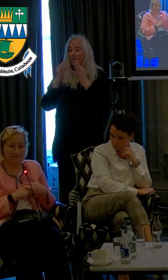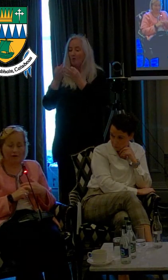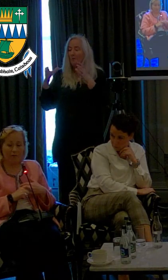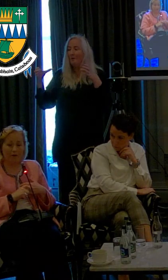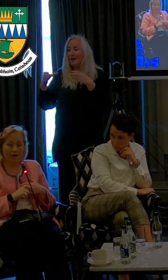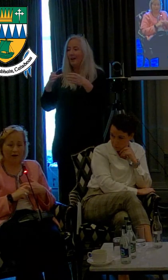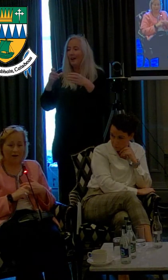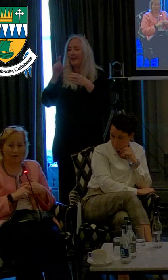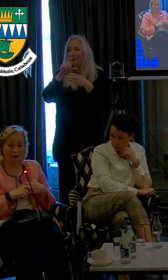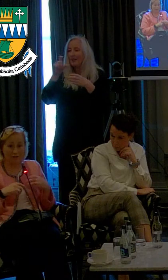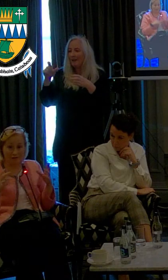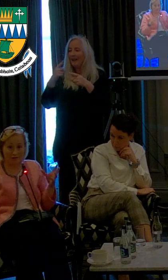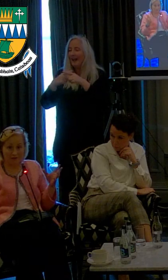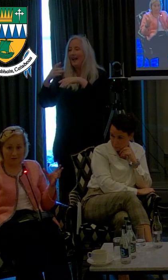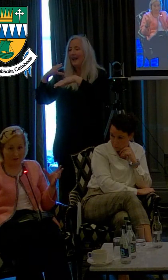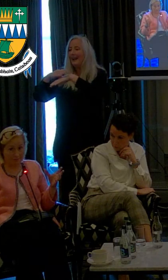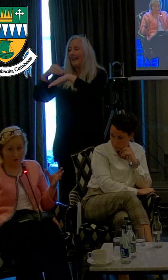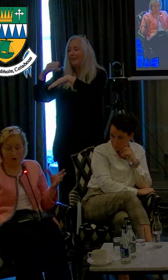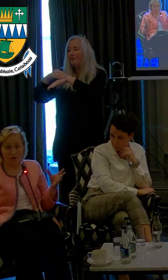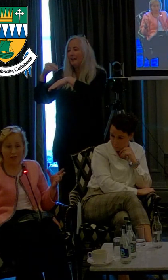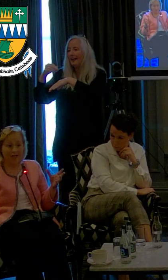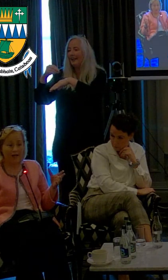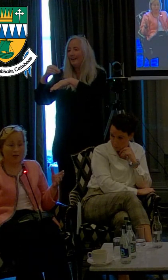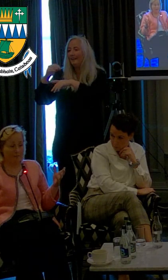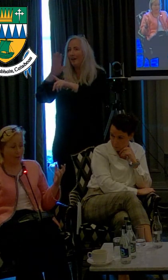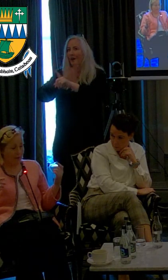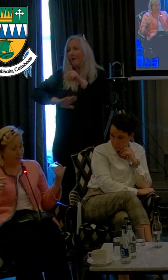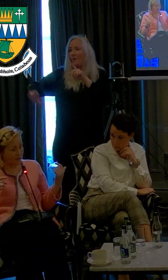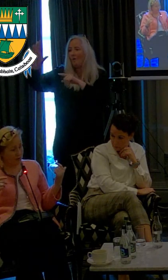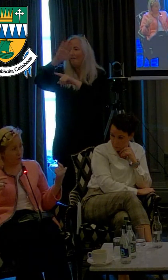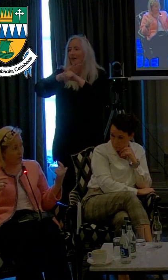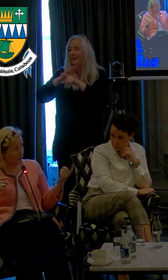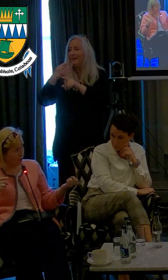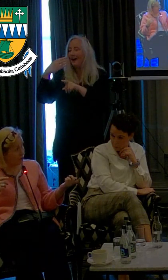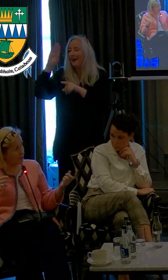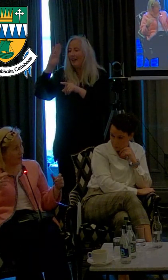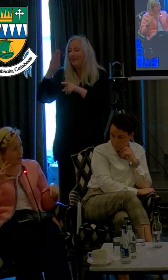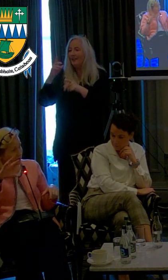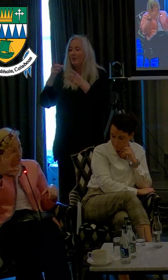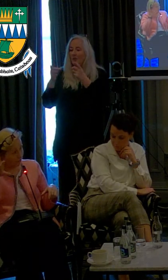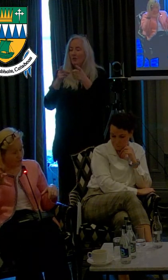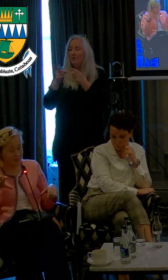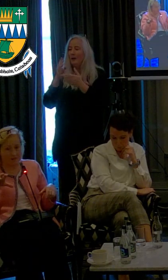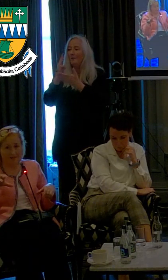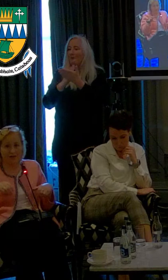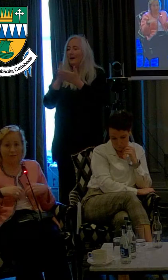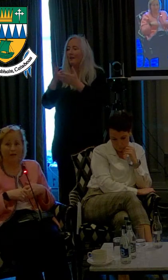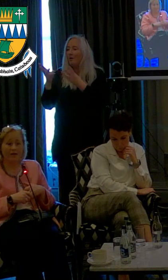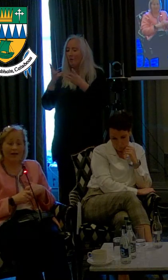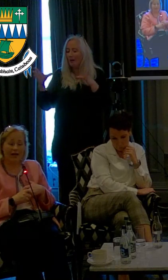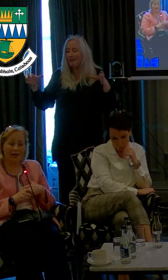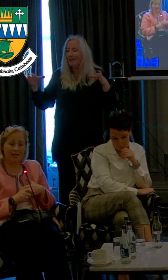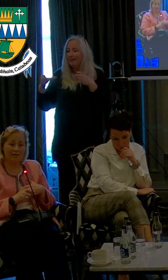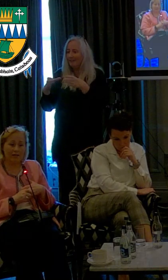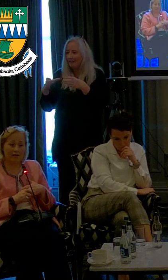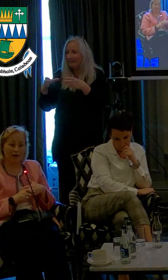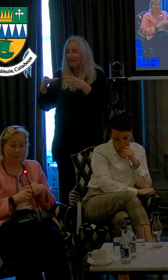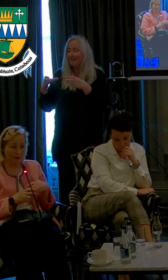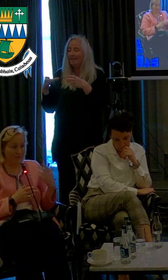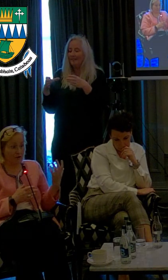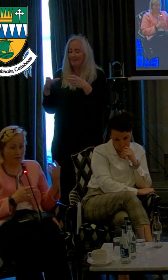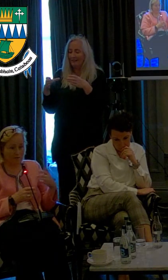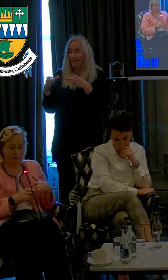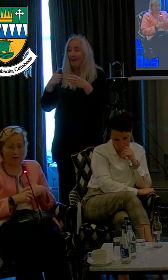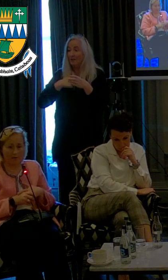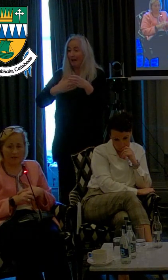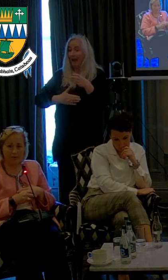senators from across the country. Minister Peter Burke was actually overseeing it at the time. And I